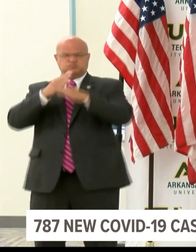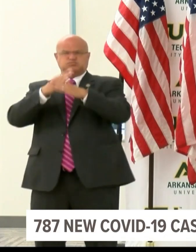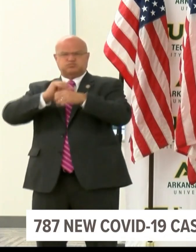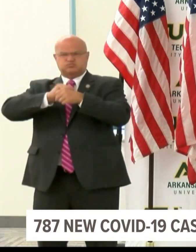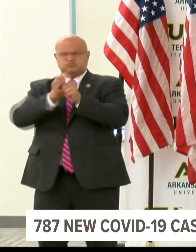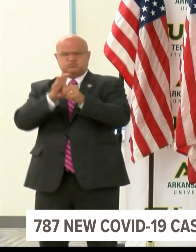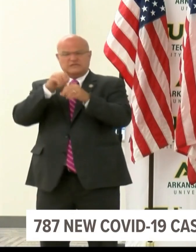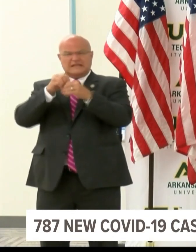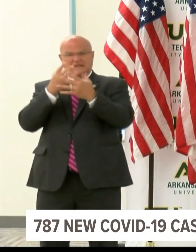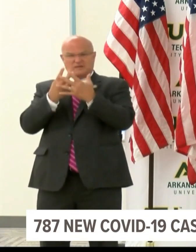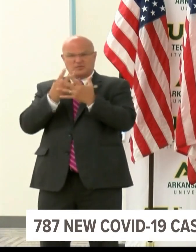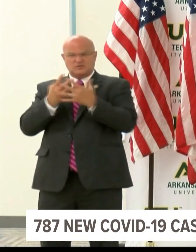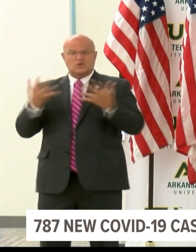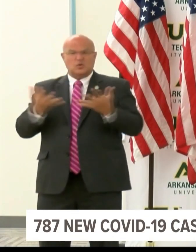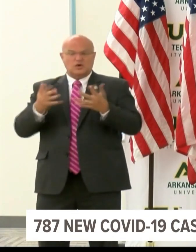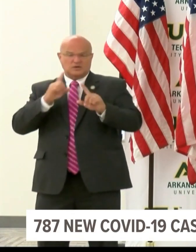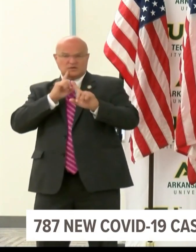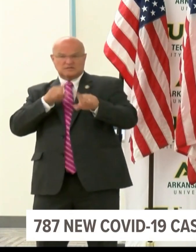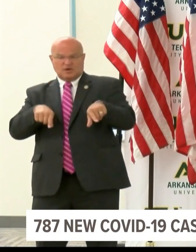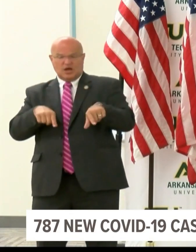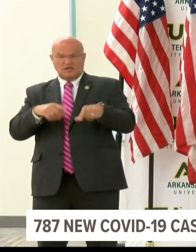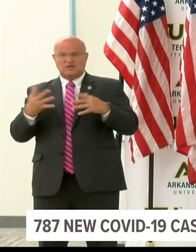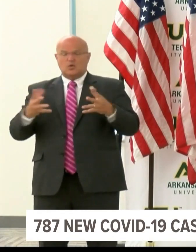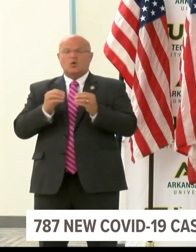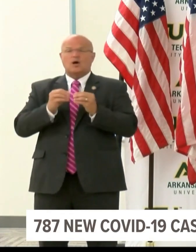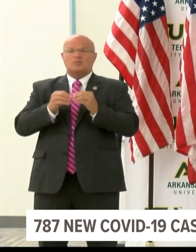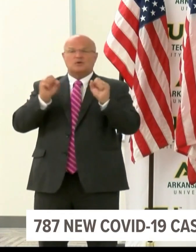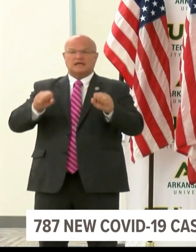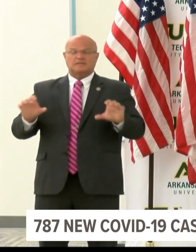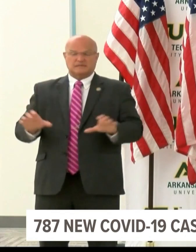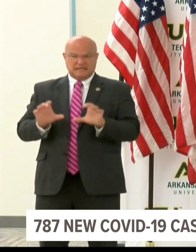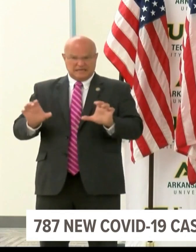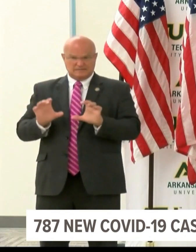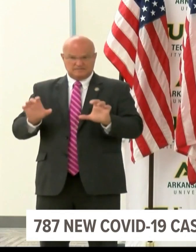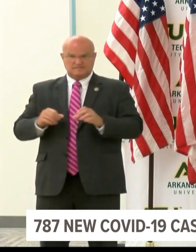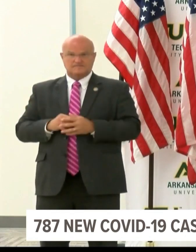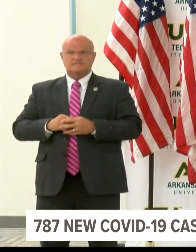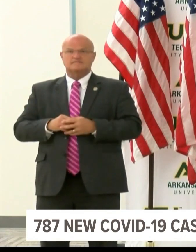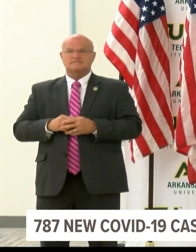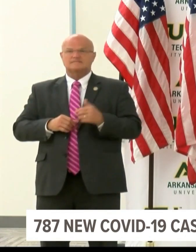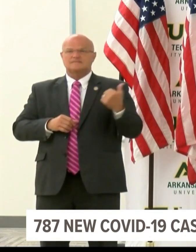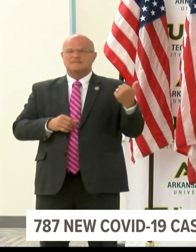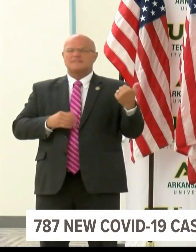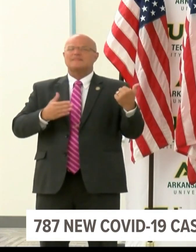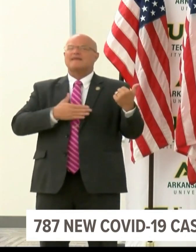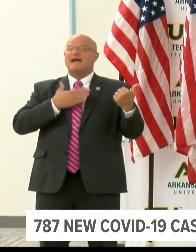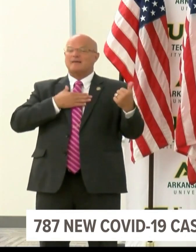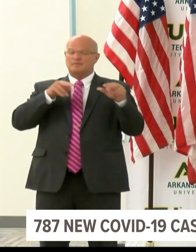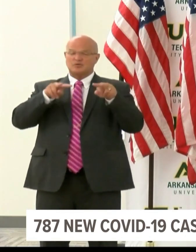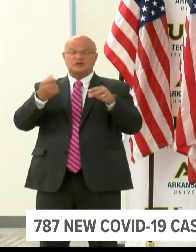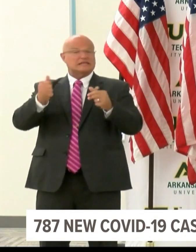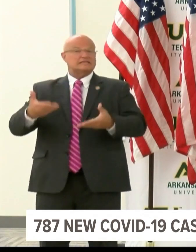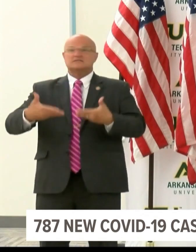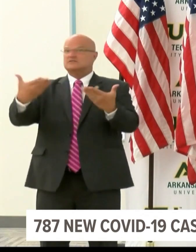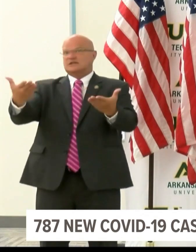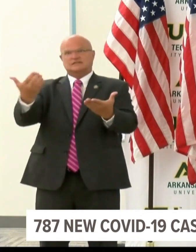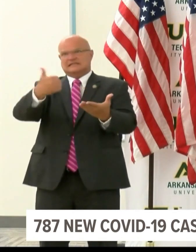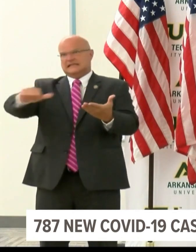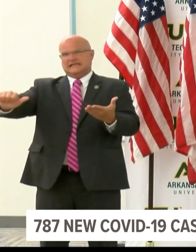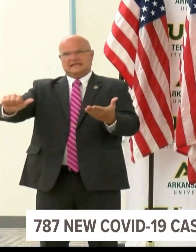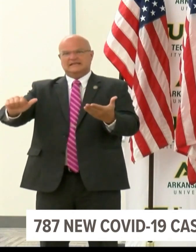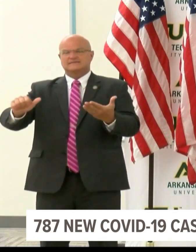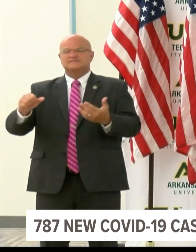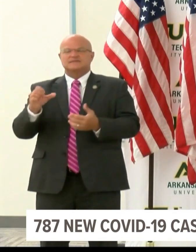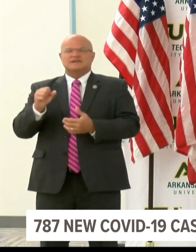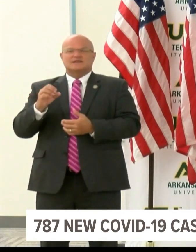in the prisons. What is your response to this, and what more can be done? I'm happy to look at any suggestion. And